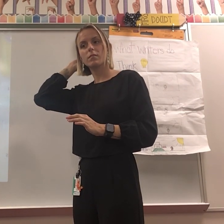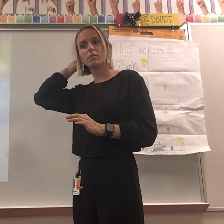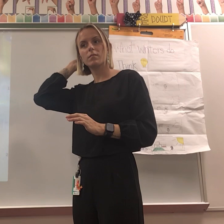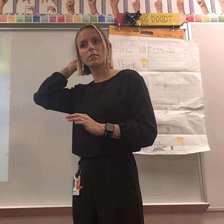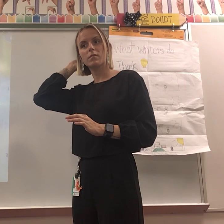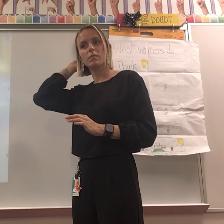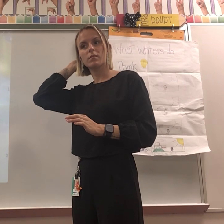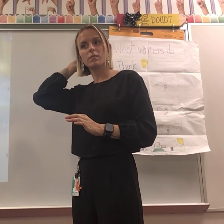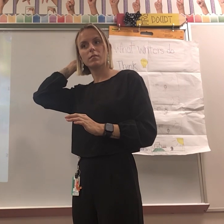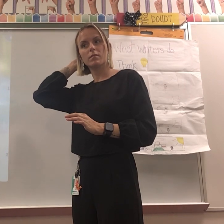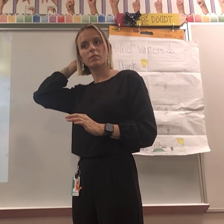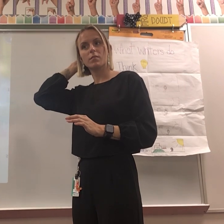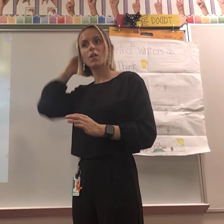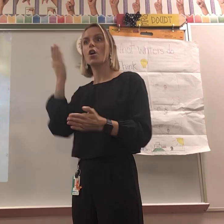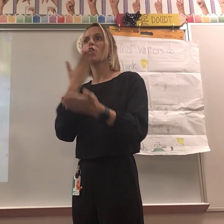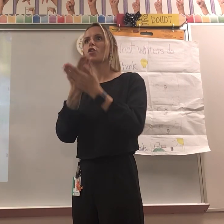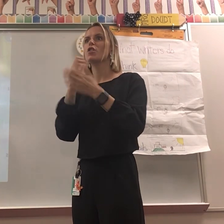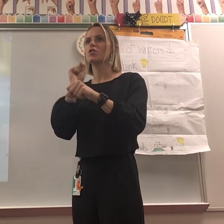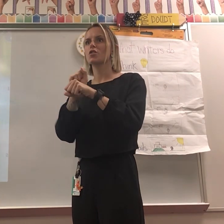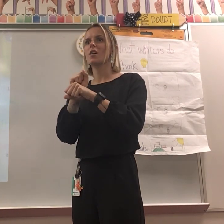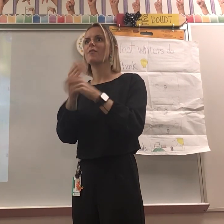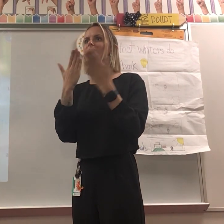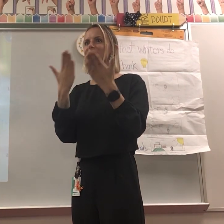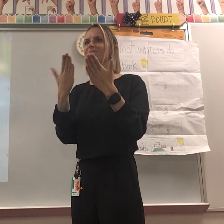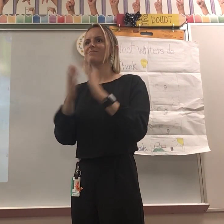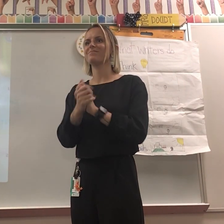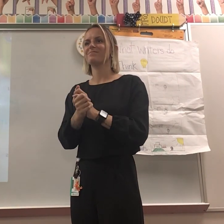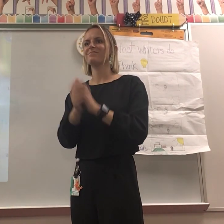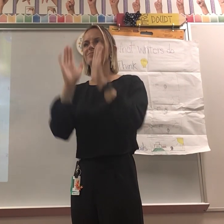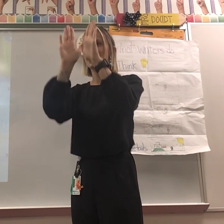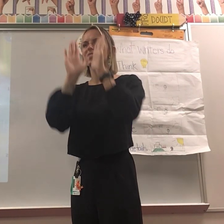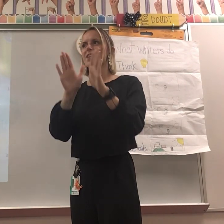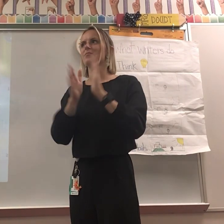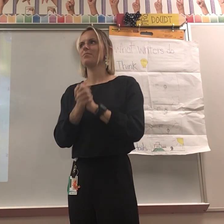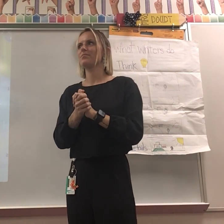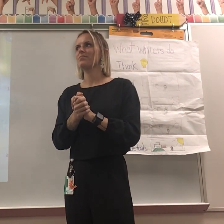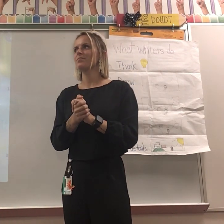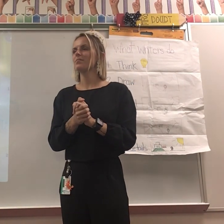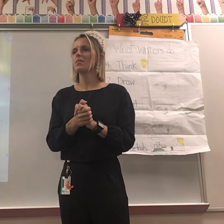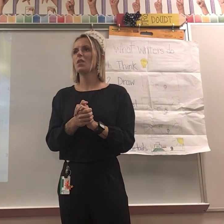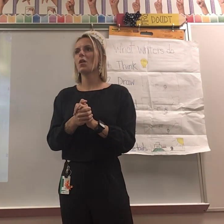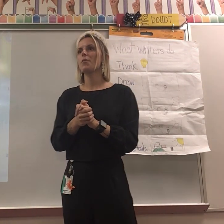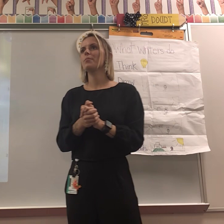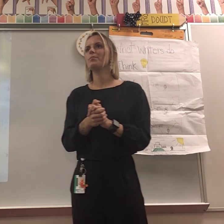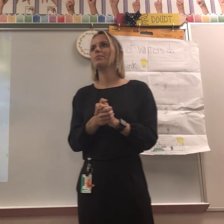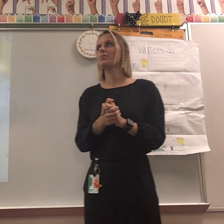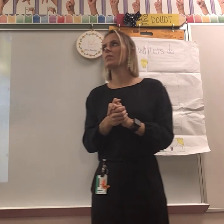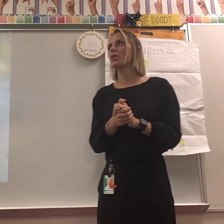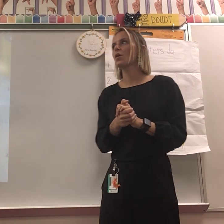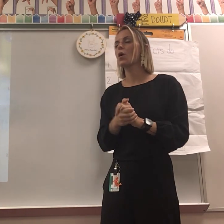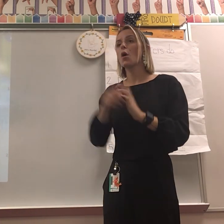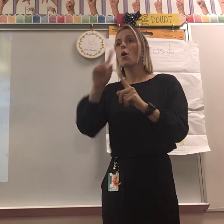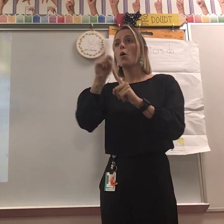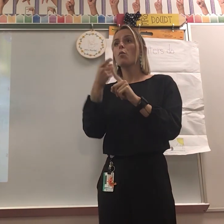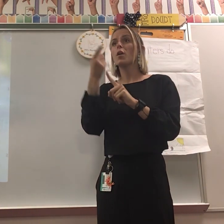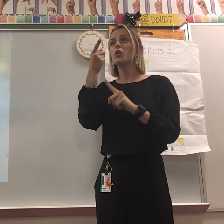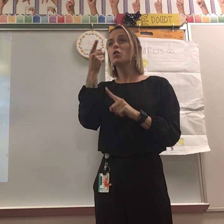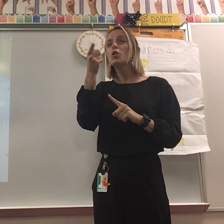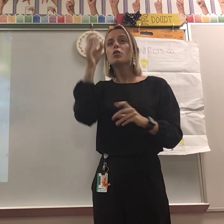Yes, good job. Now you know when they ask you for a quote, or you're looking for a quotation, where to find it?